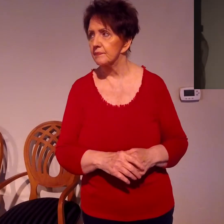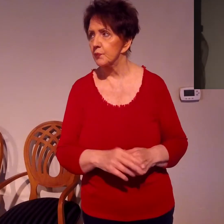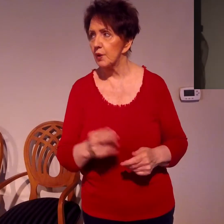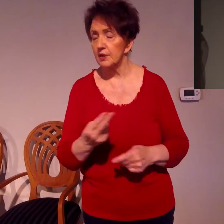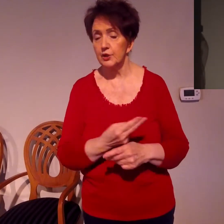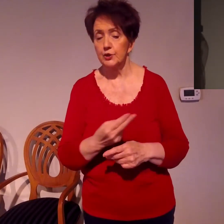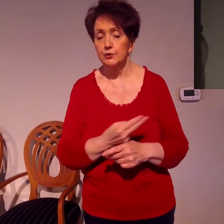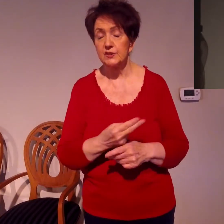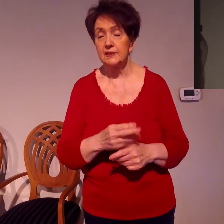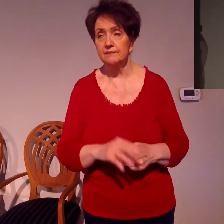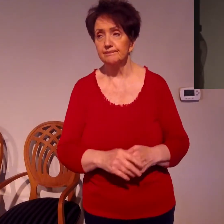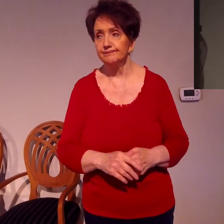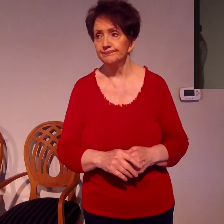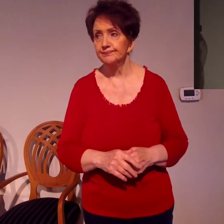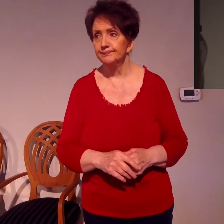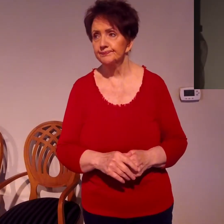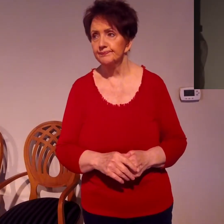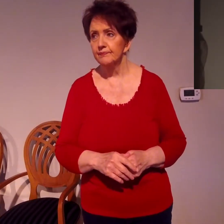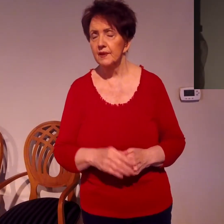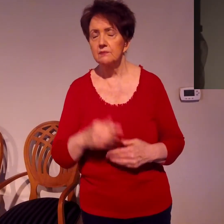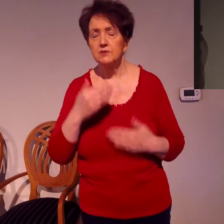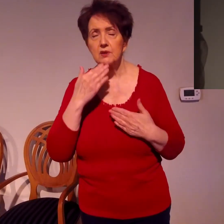like, I'm so grateful.